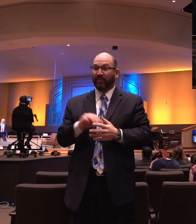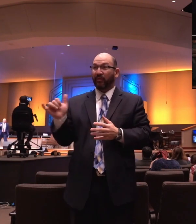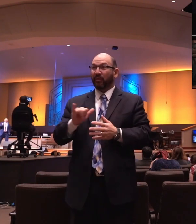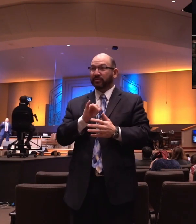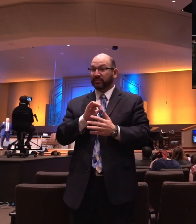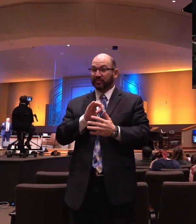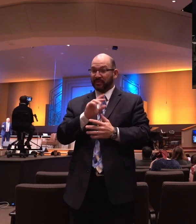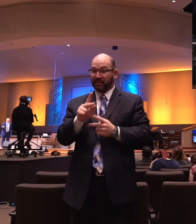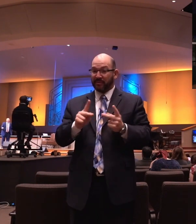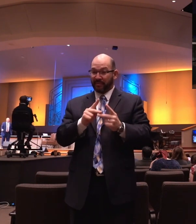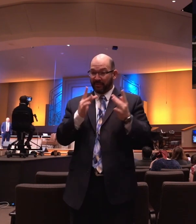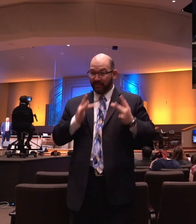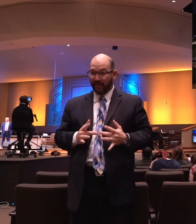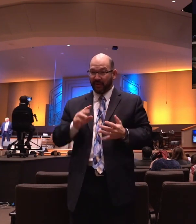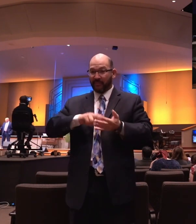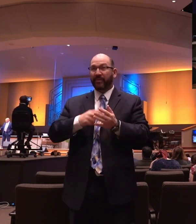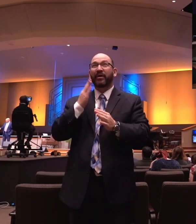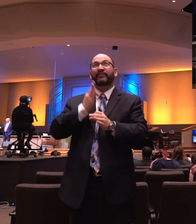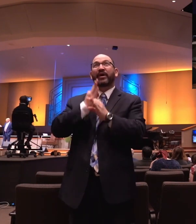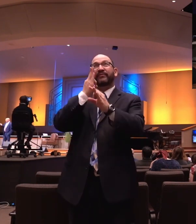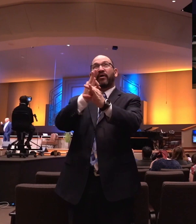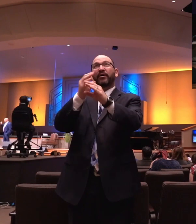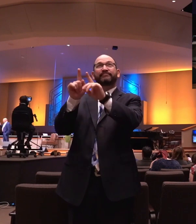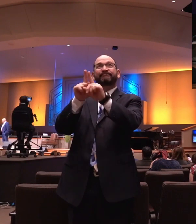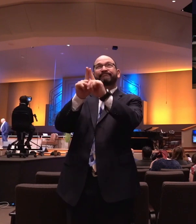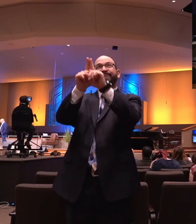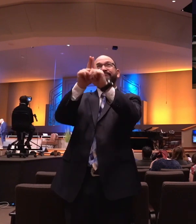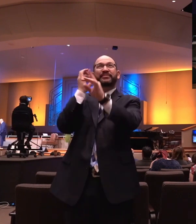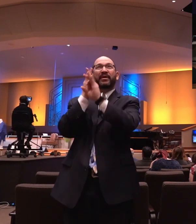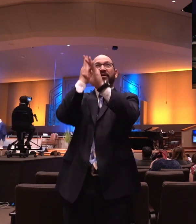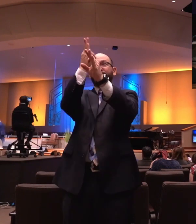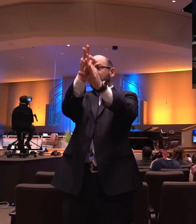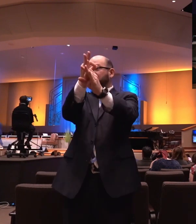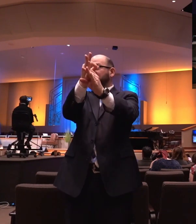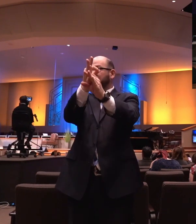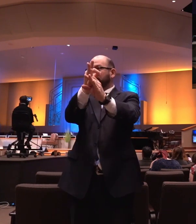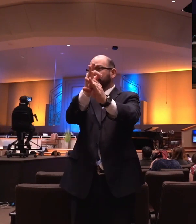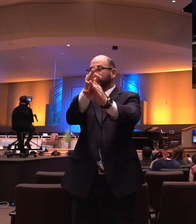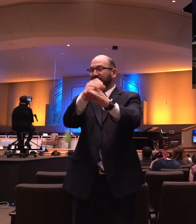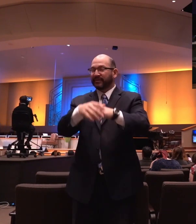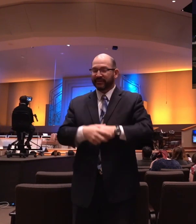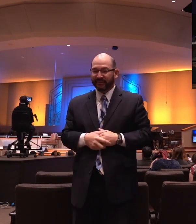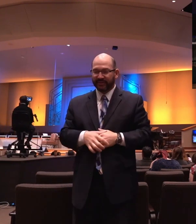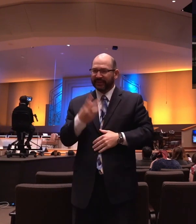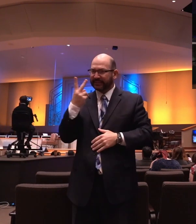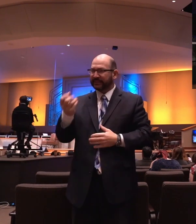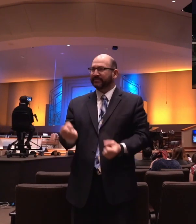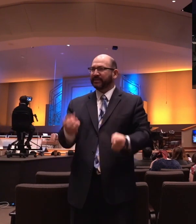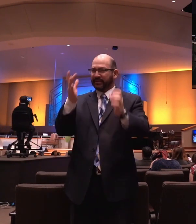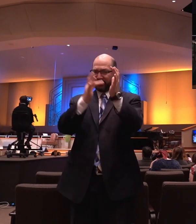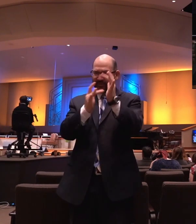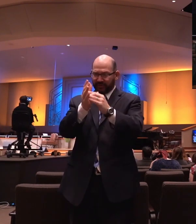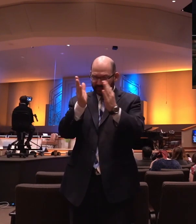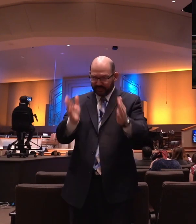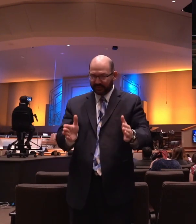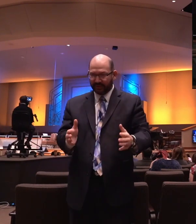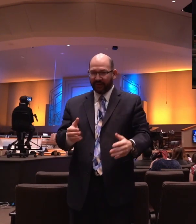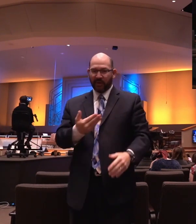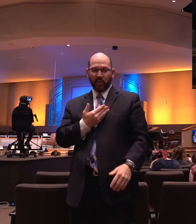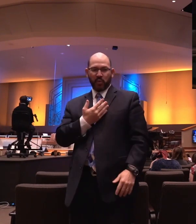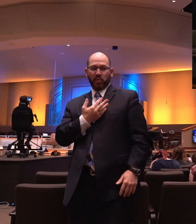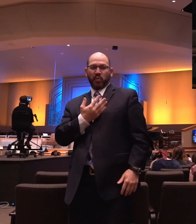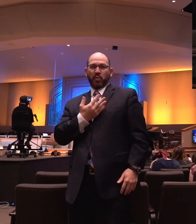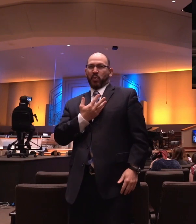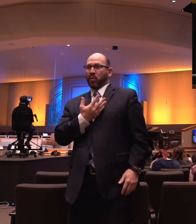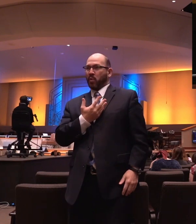just requires you to stay right with the Lord and to stay with it. You know, I've seen lots of Christians who will get on fire for